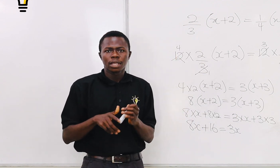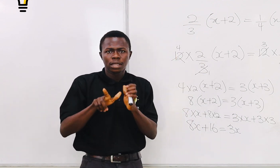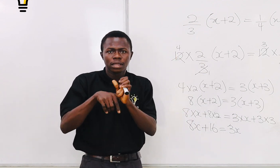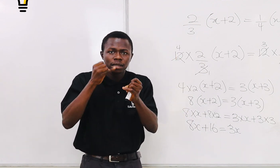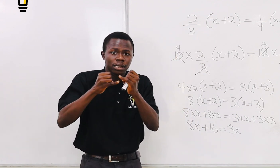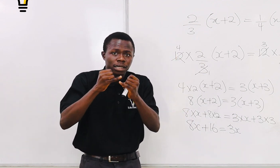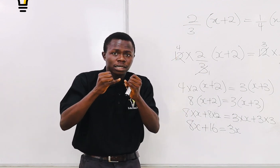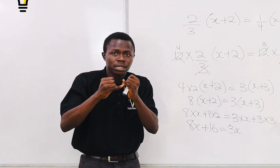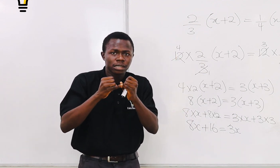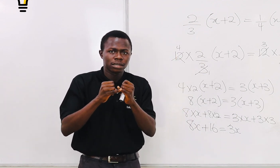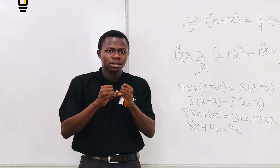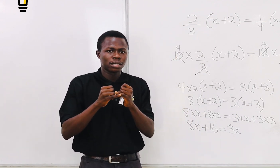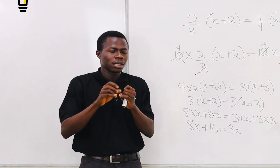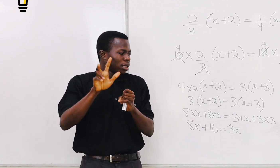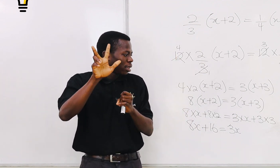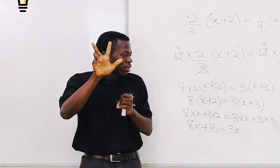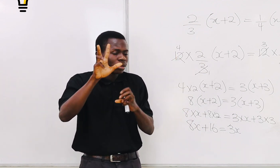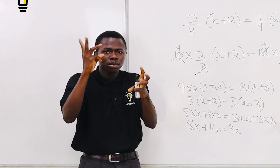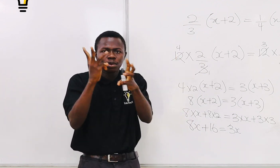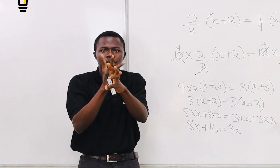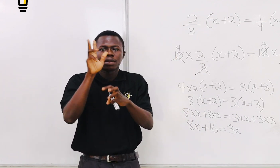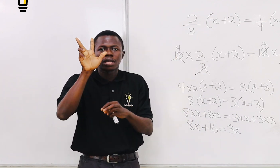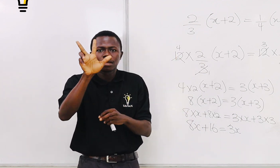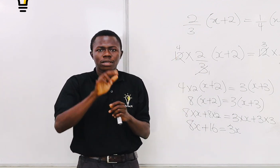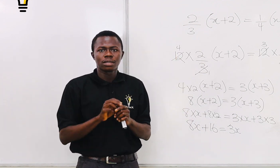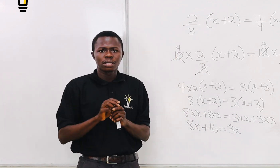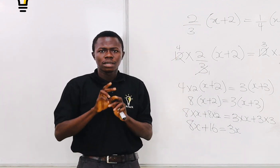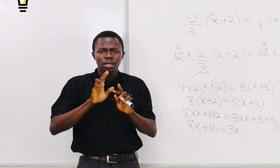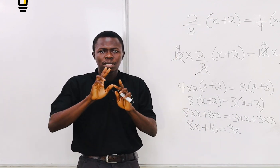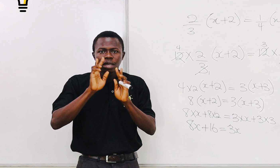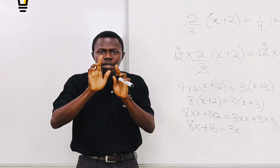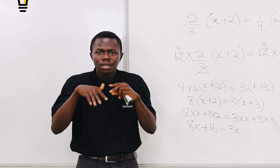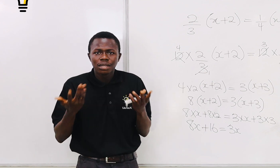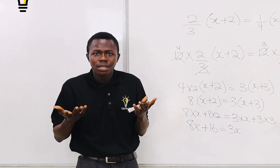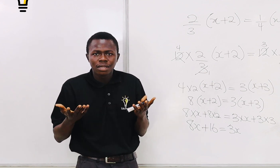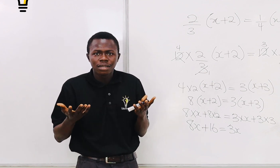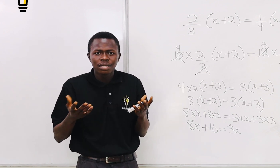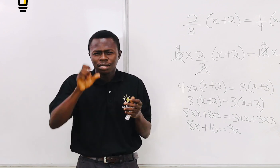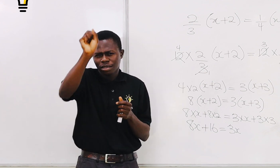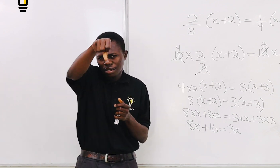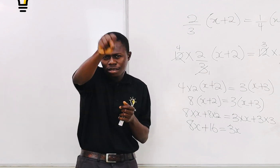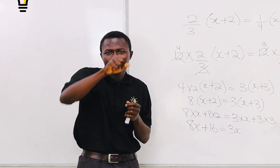And then the last expression, 3 multiplied by 3, and the answer is,